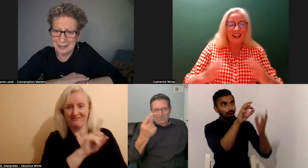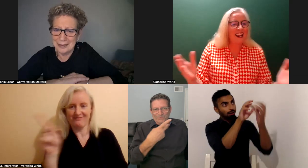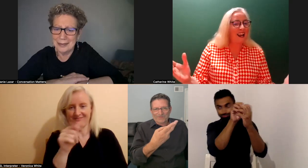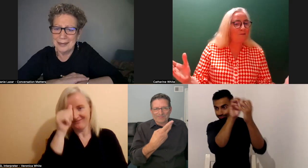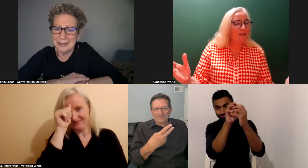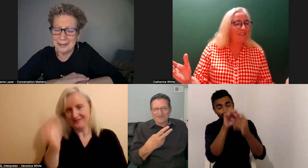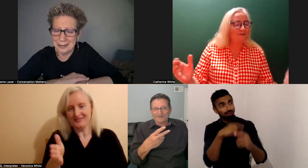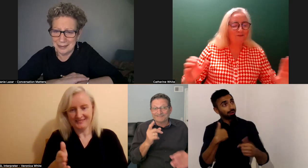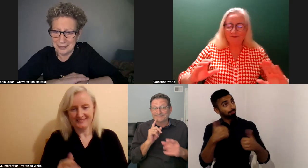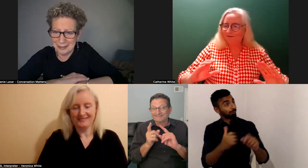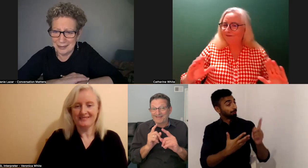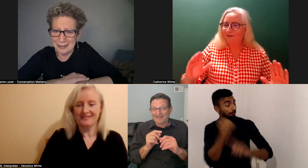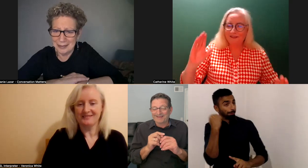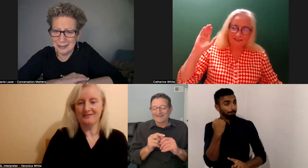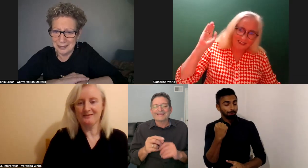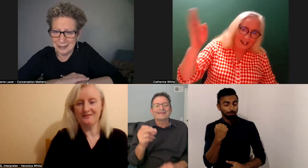In a heartbeat,